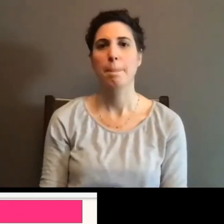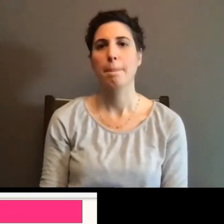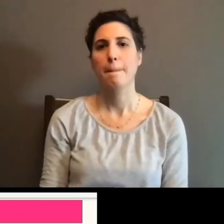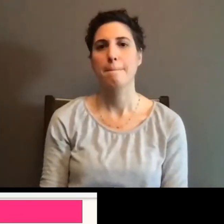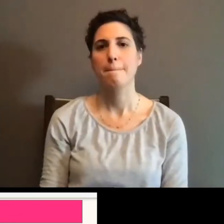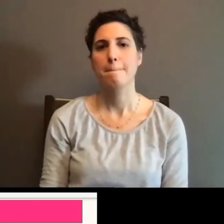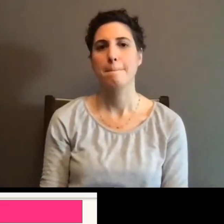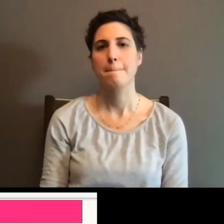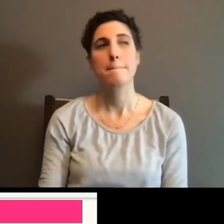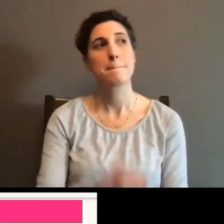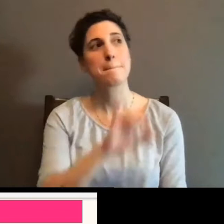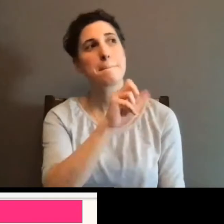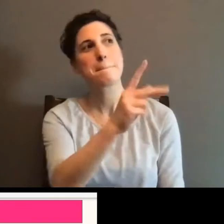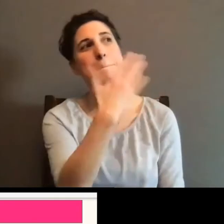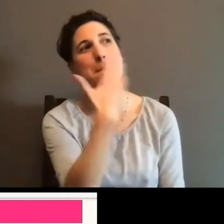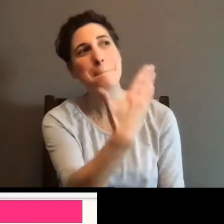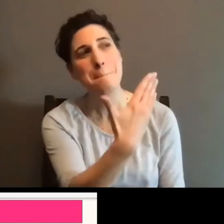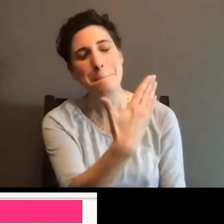Thank you.